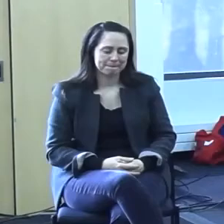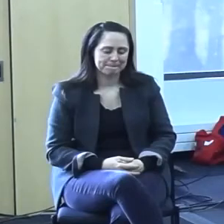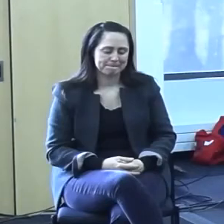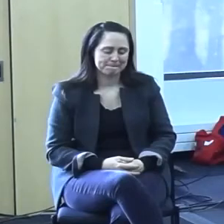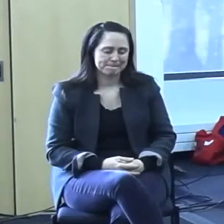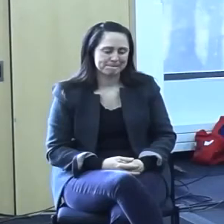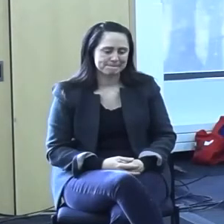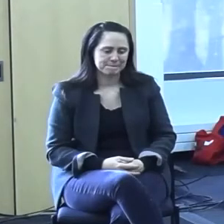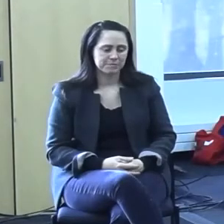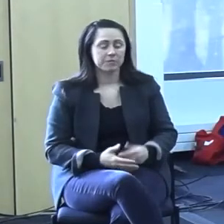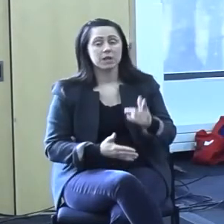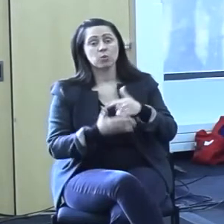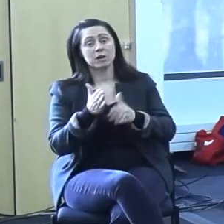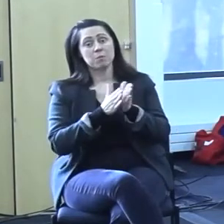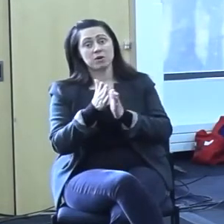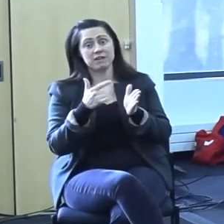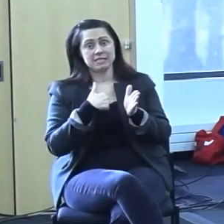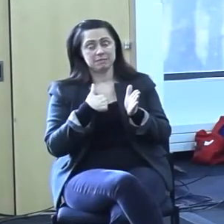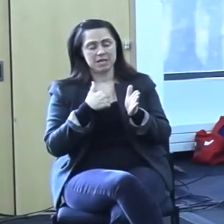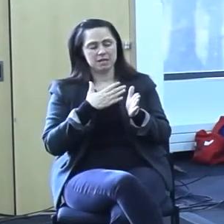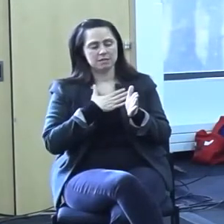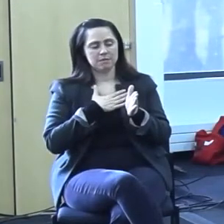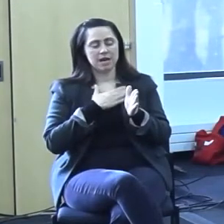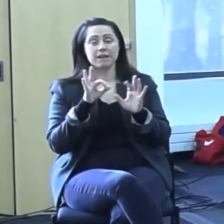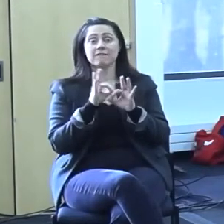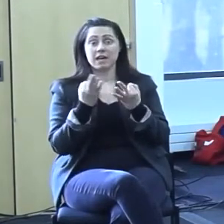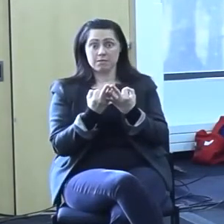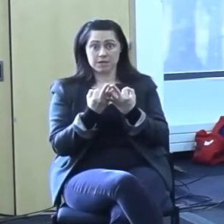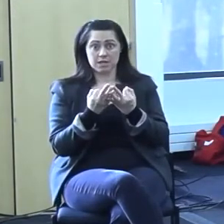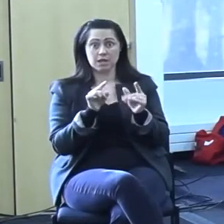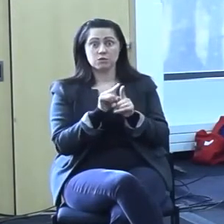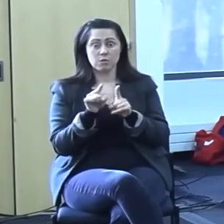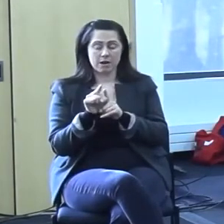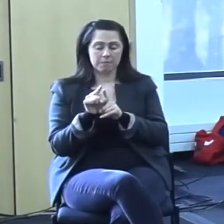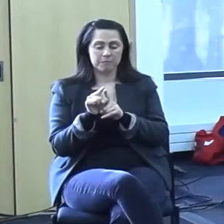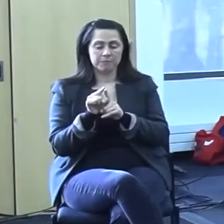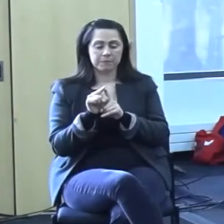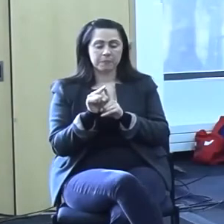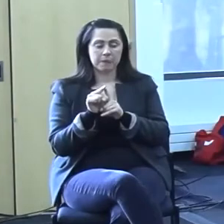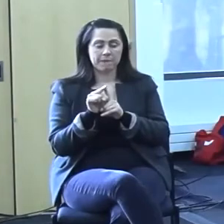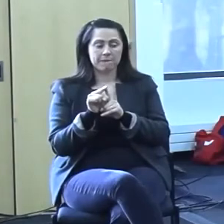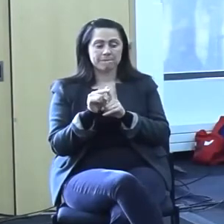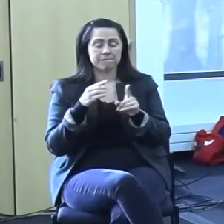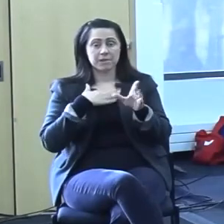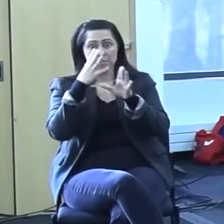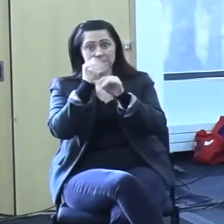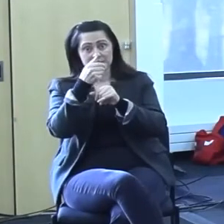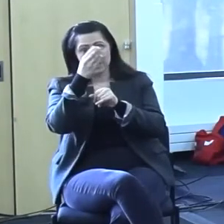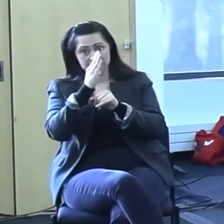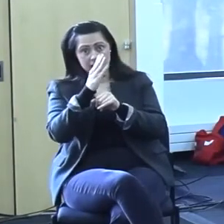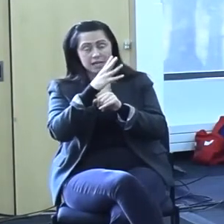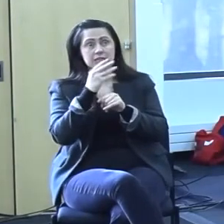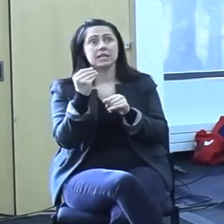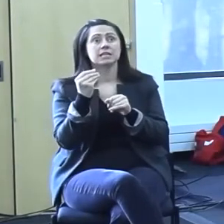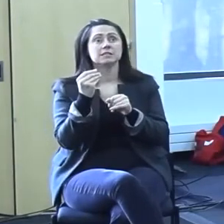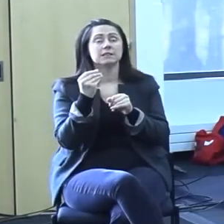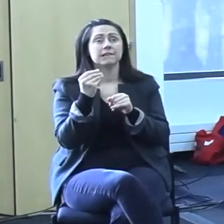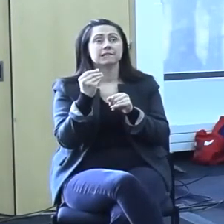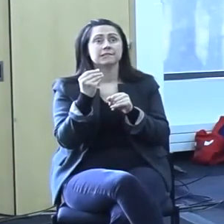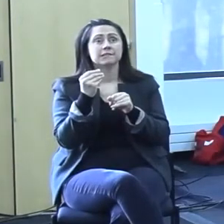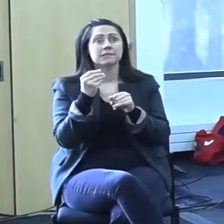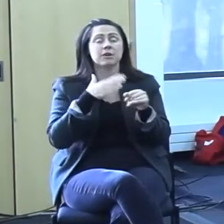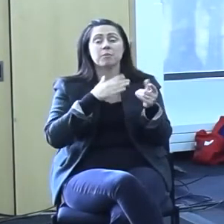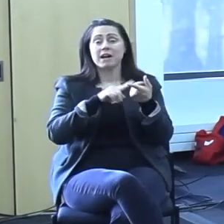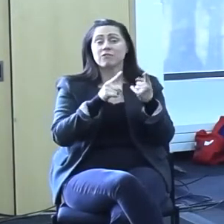What motivates me is my family as well, my faith in God, and